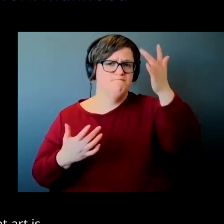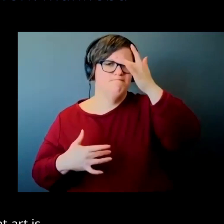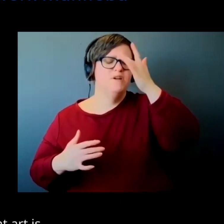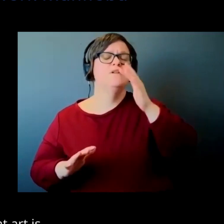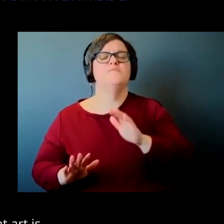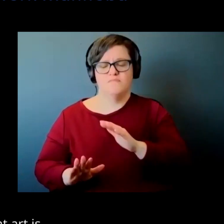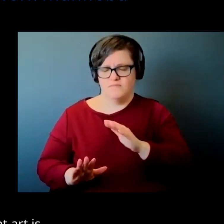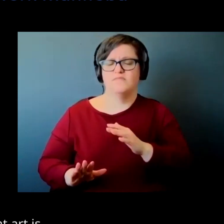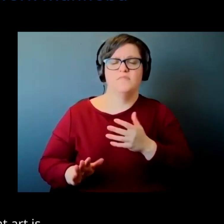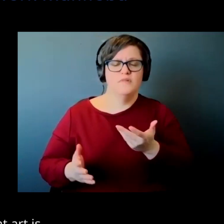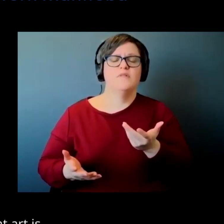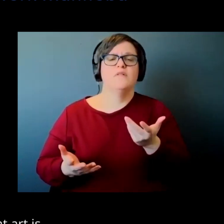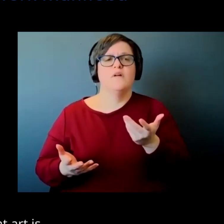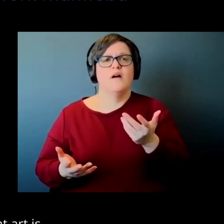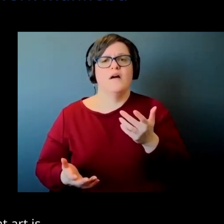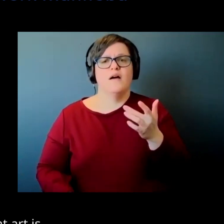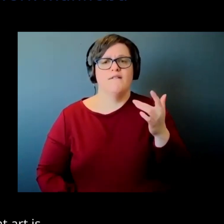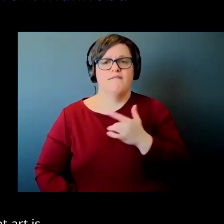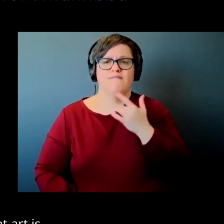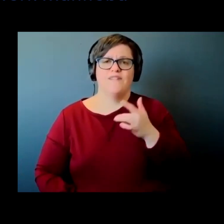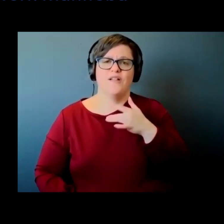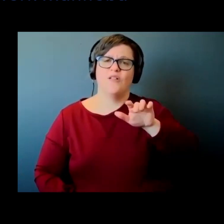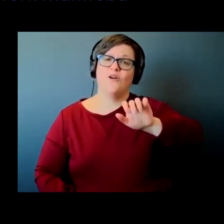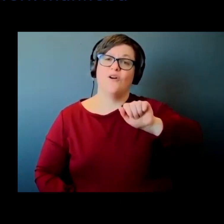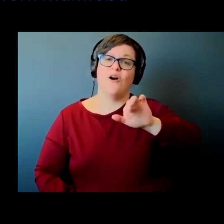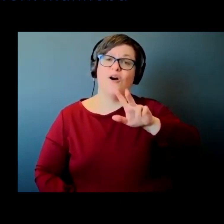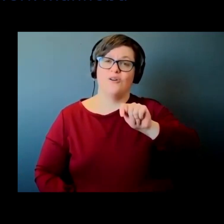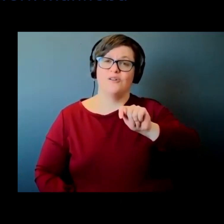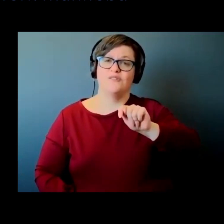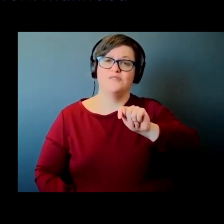that art is such a great visual way to